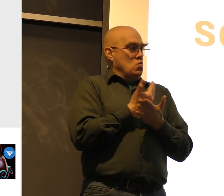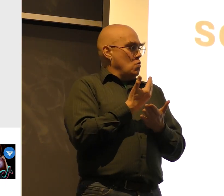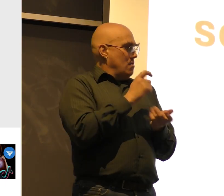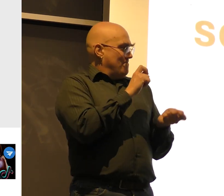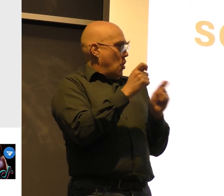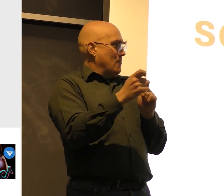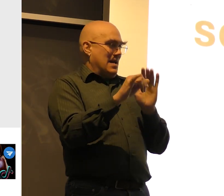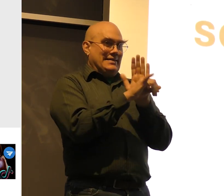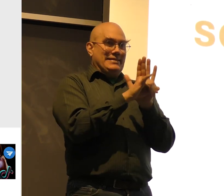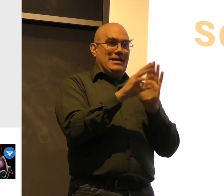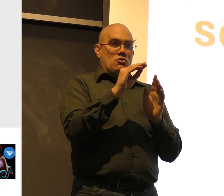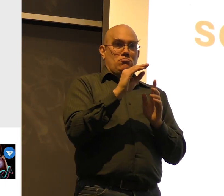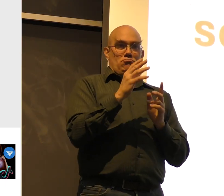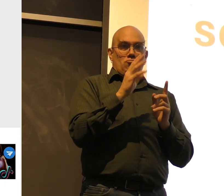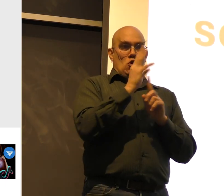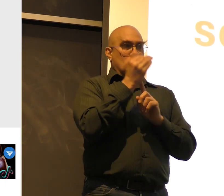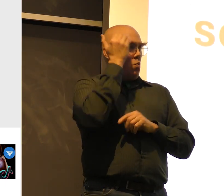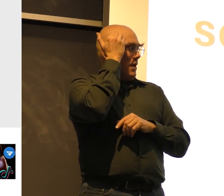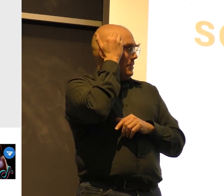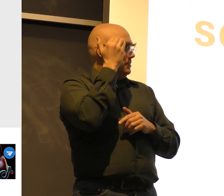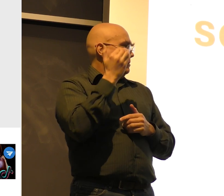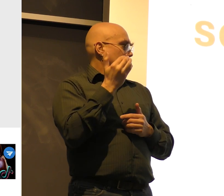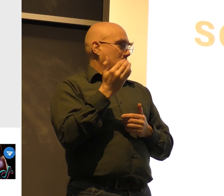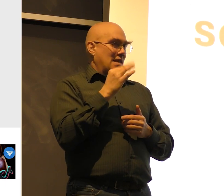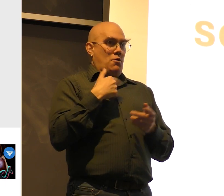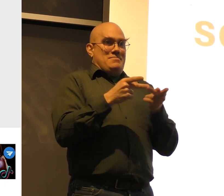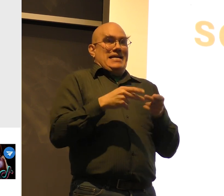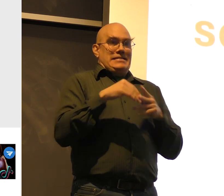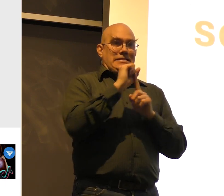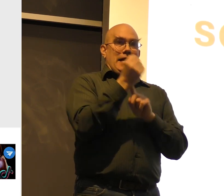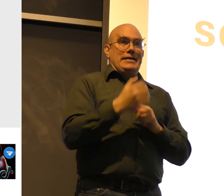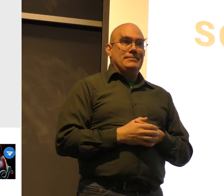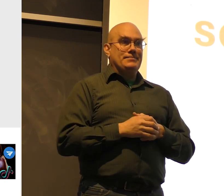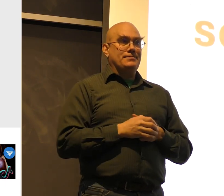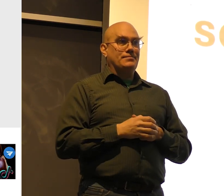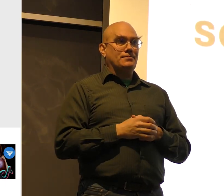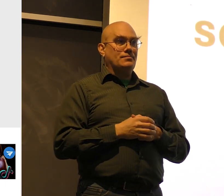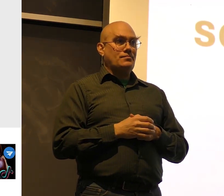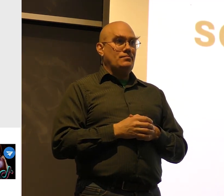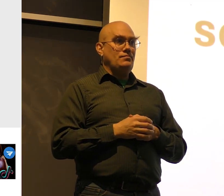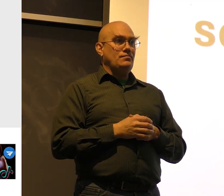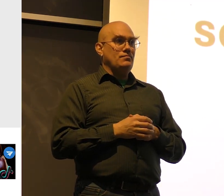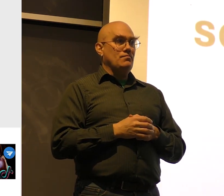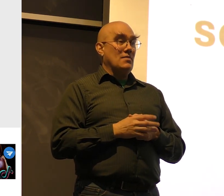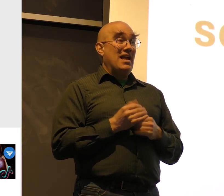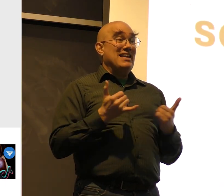to us. This new identity, this new cultural awareness, this evolution in this place in time,